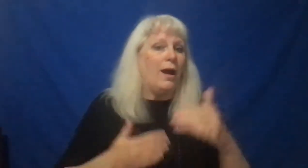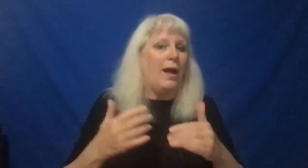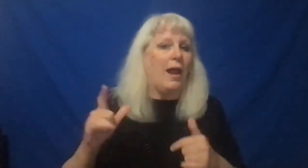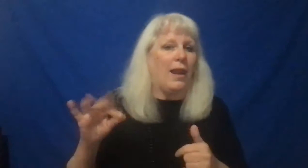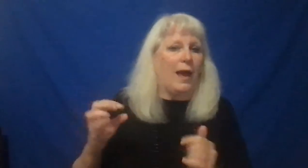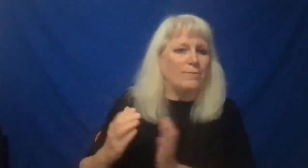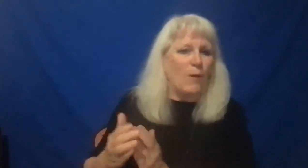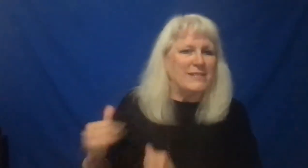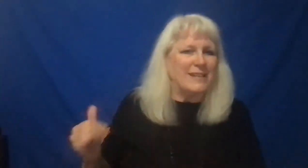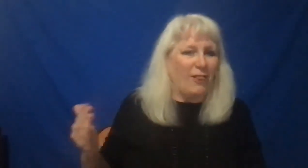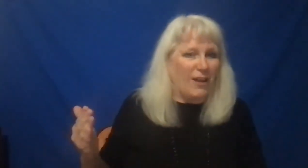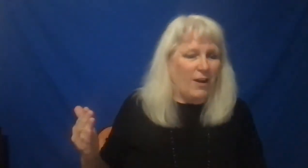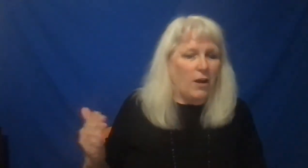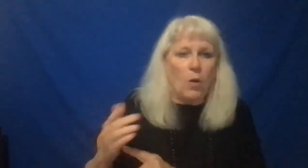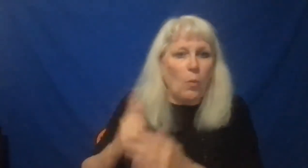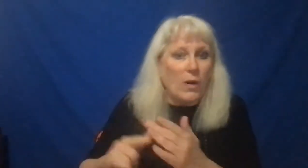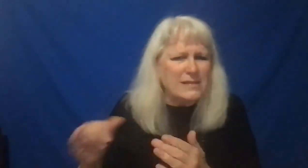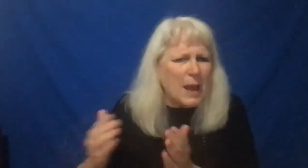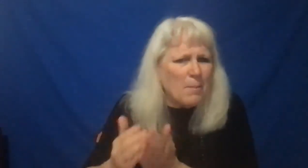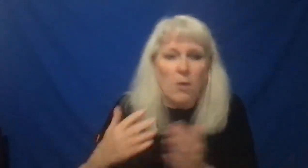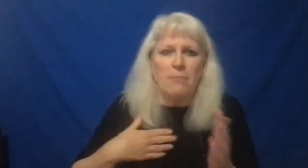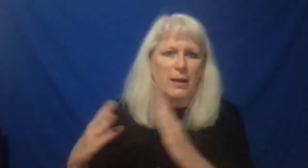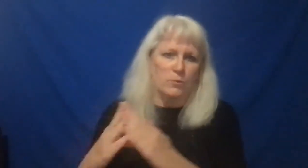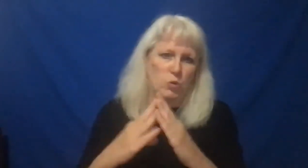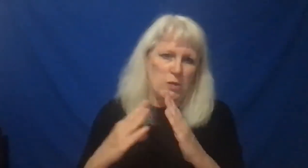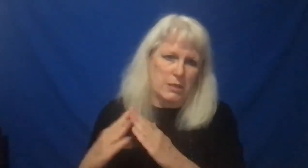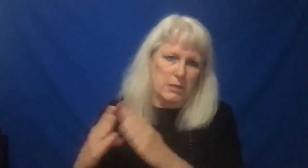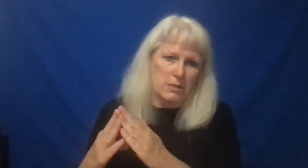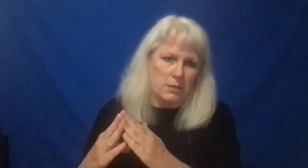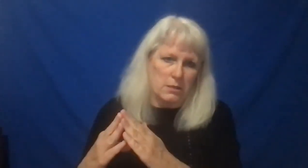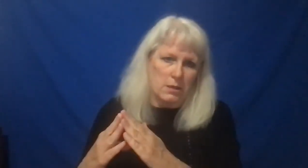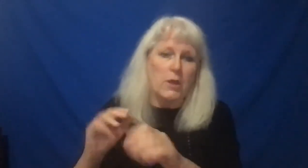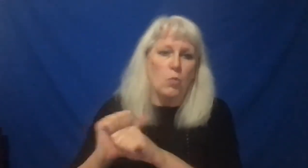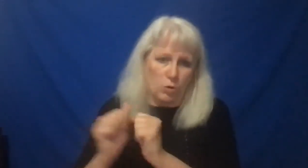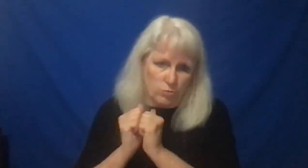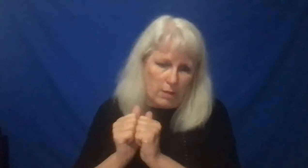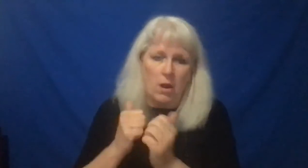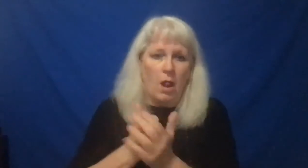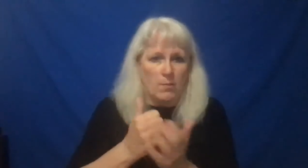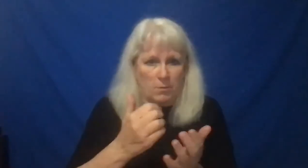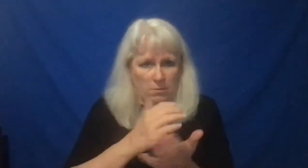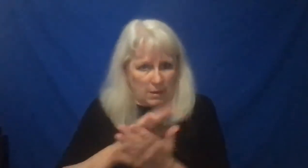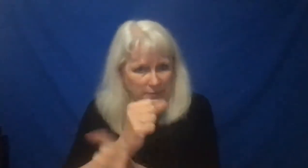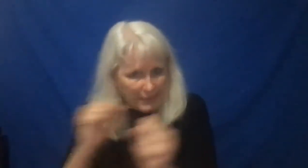together to bring people to safety, to bring people to sobriety, even in